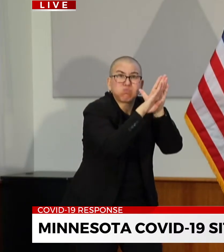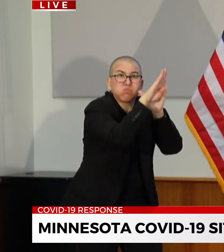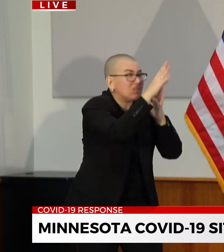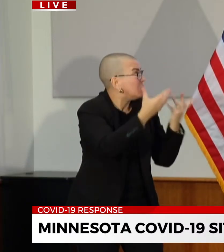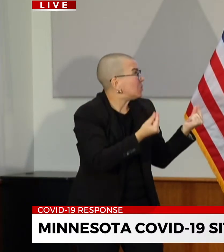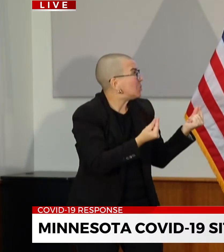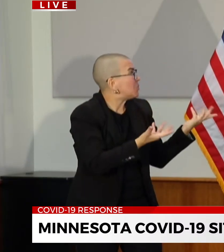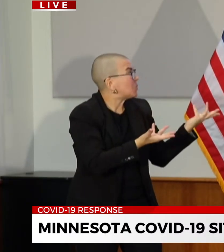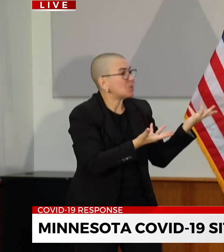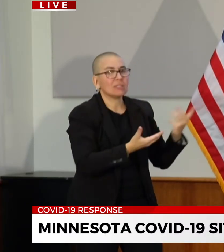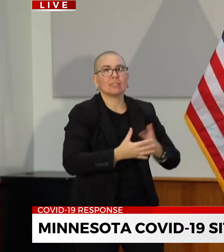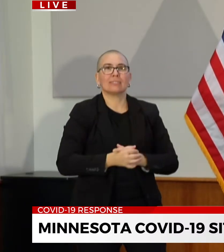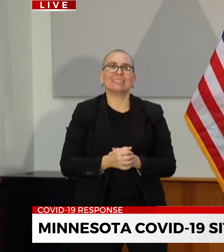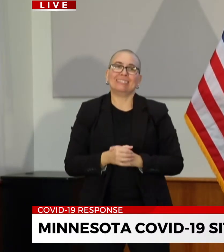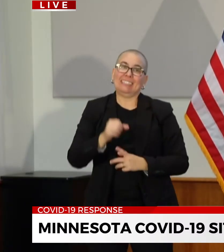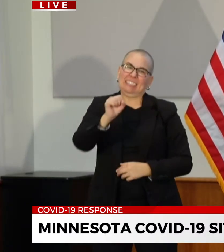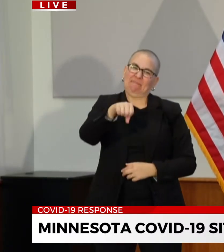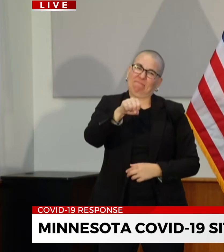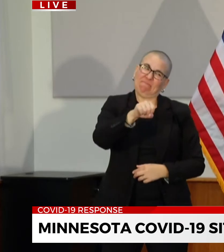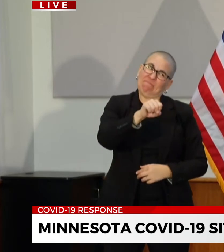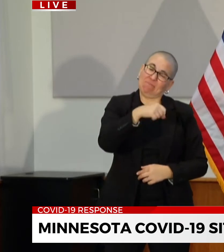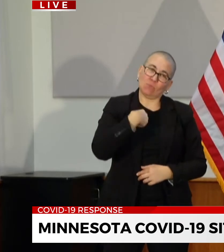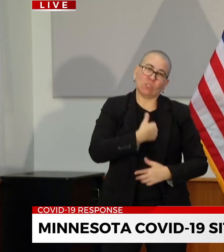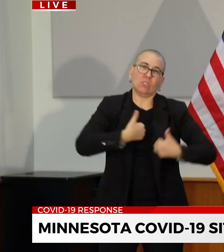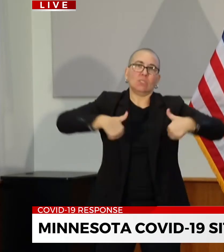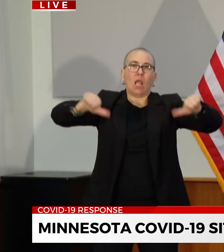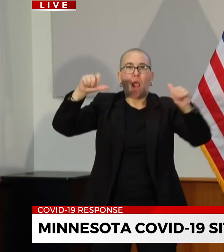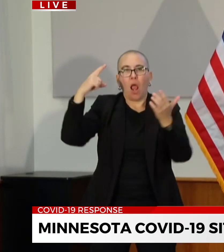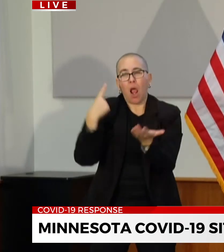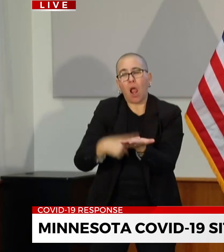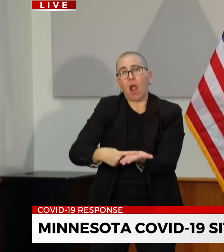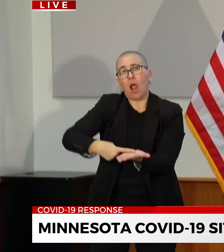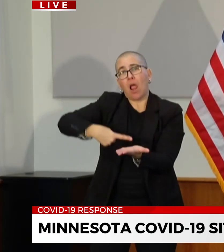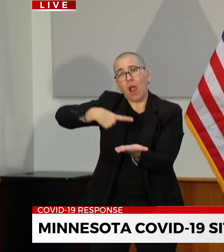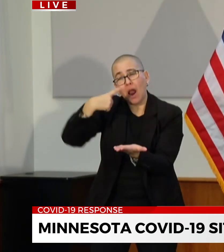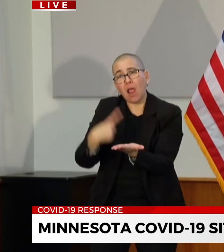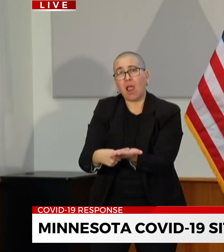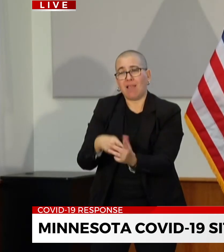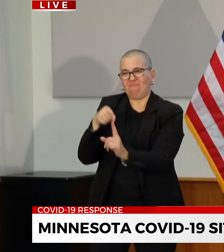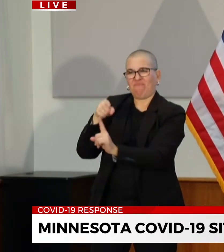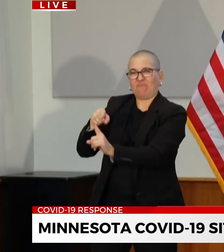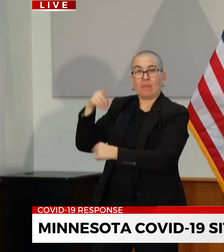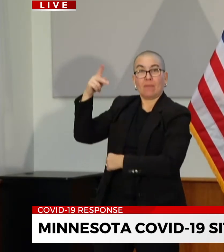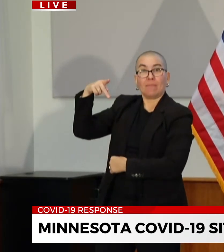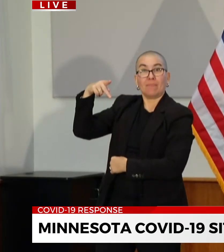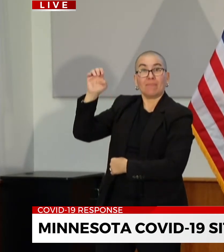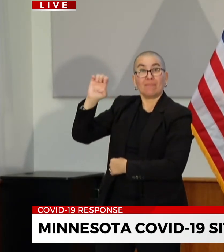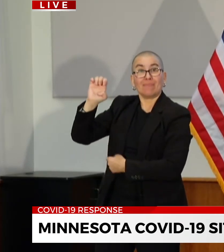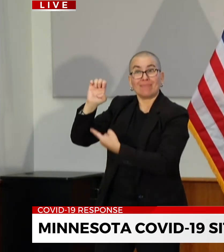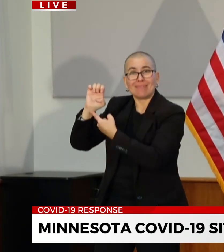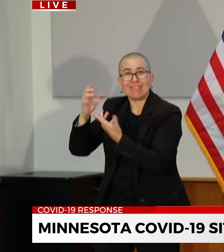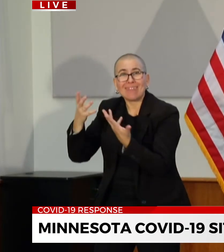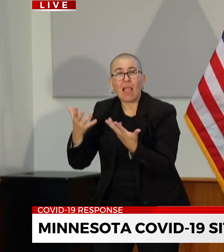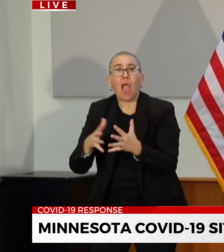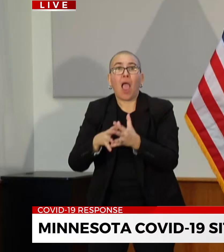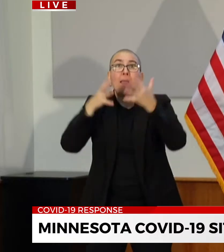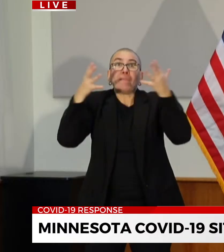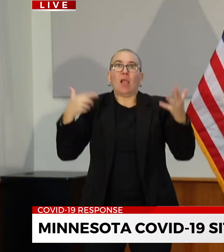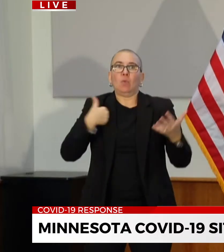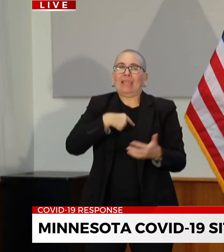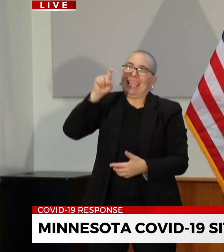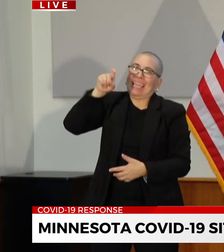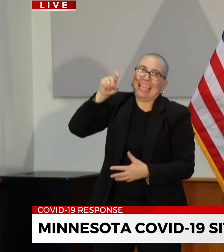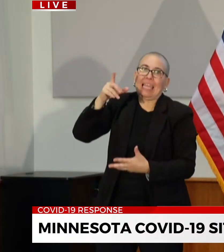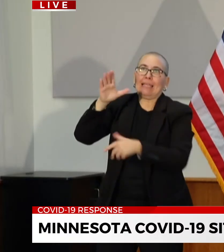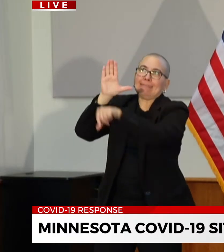Yeah, we continue to have discussions about PPE and how much more the state should try to build up in capacity. As